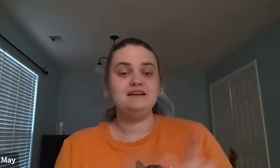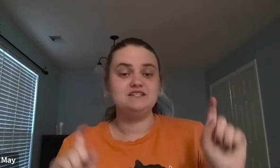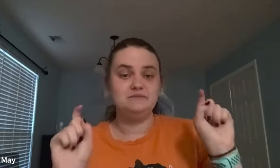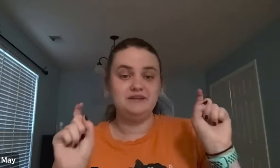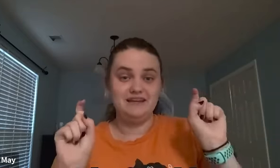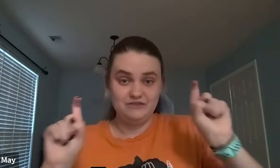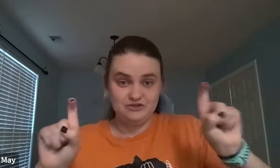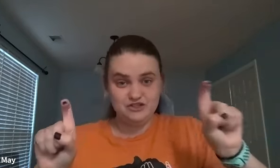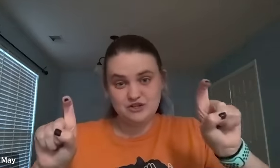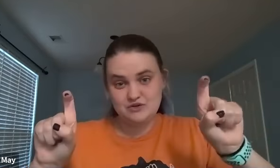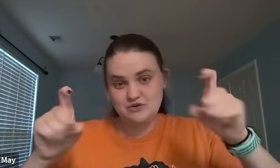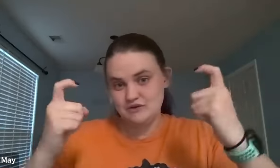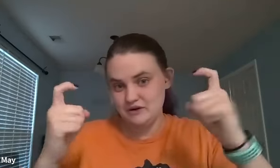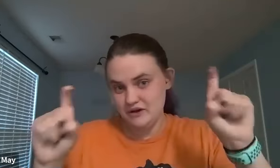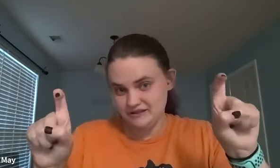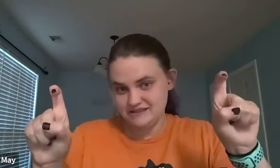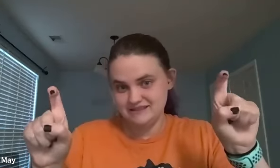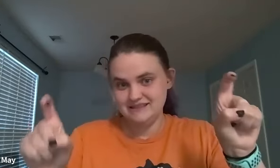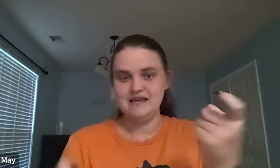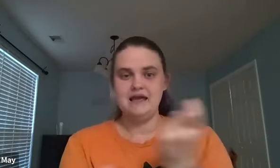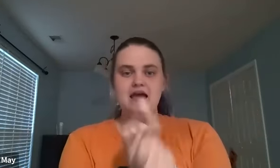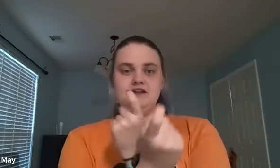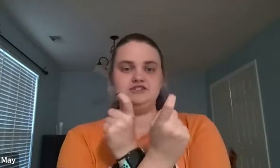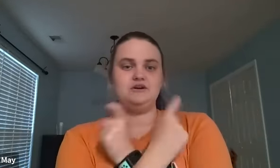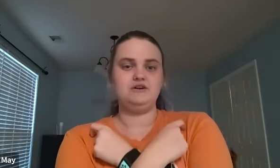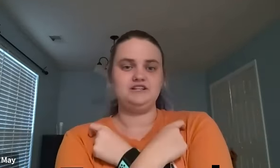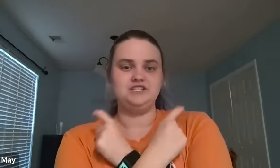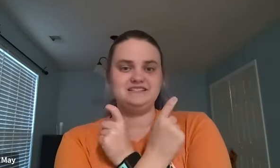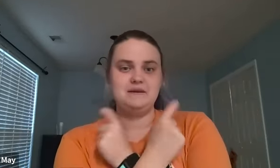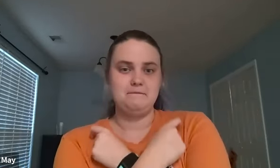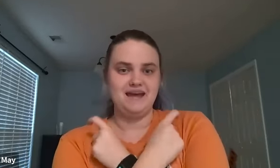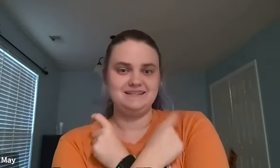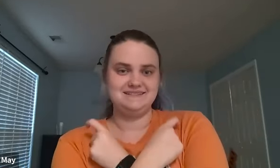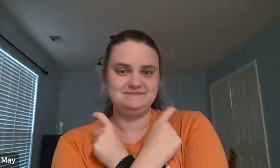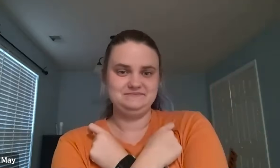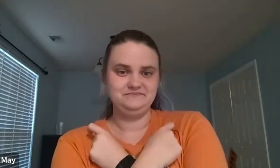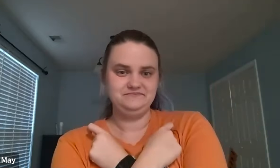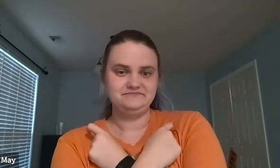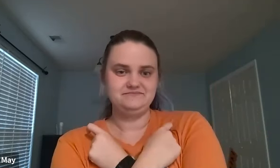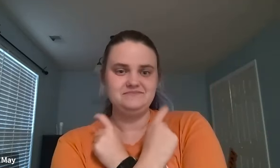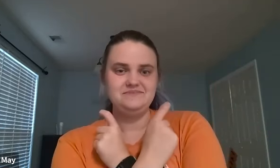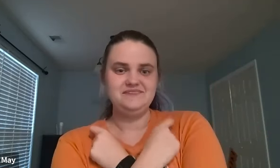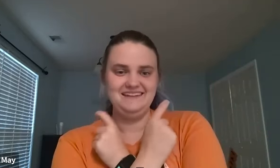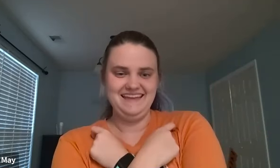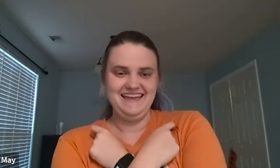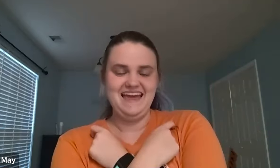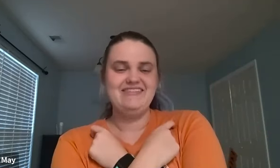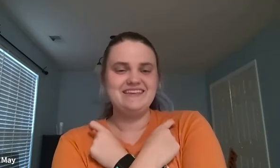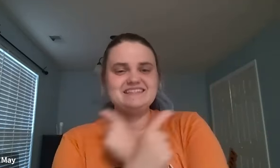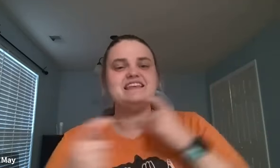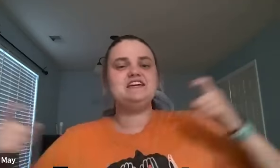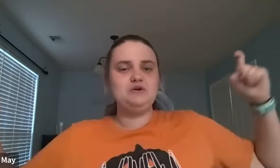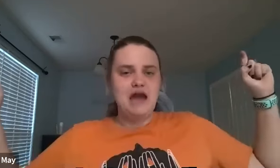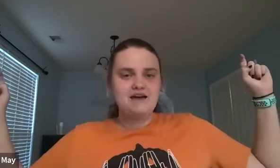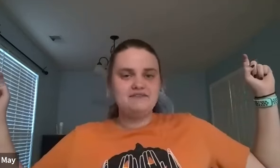is going to be, again, those 2 little hooks. And you just go across your chest. Bat. And this is like you have it,